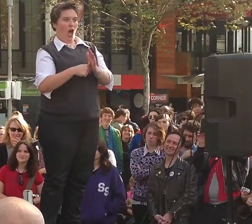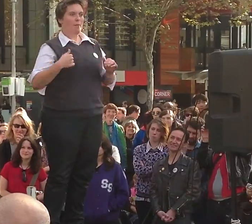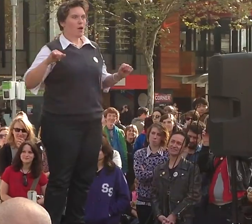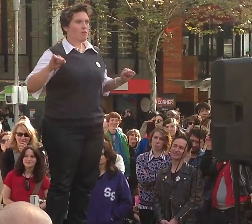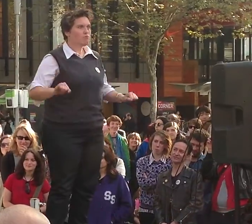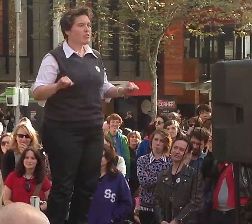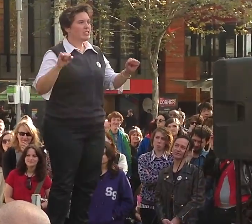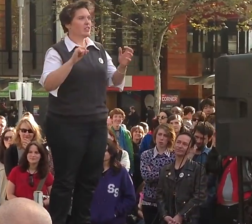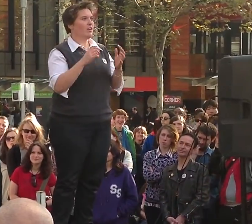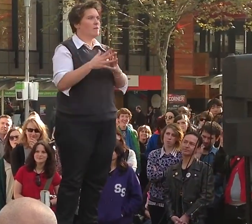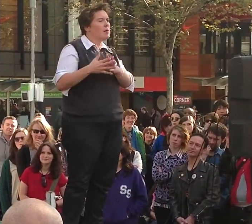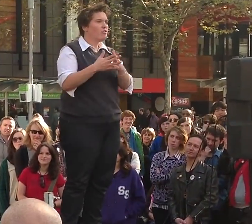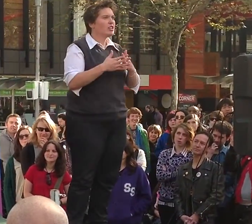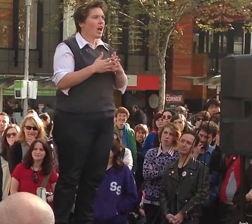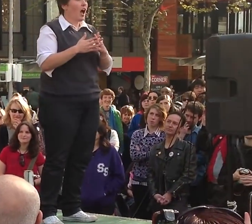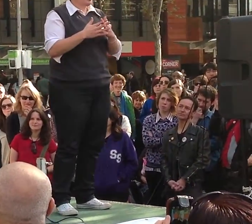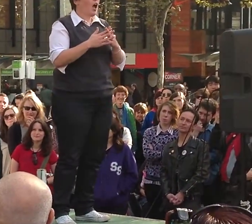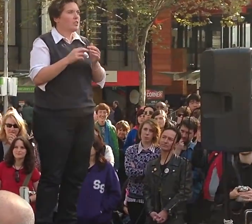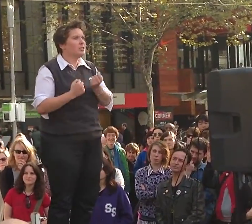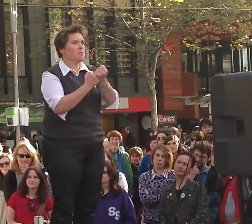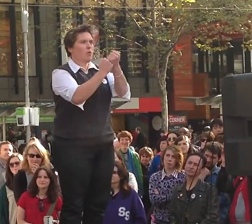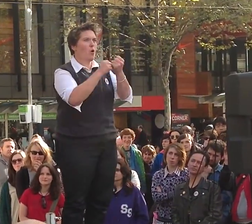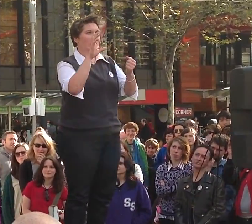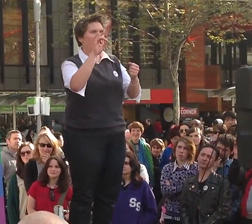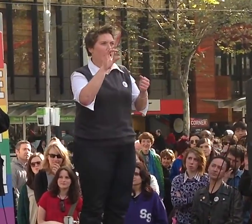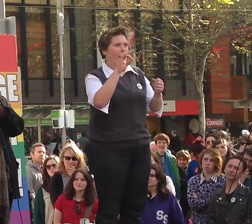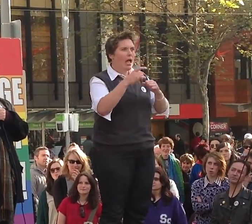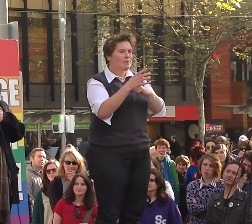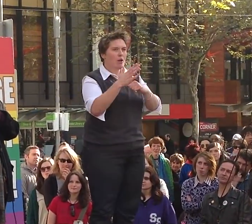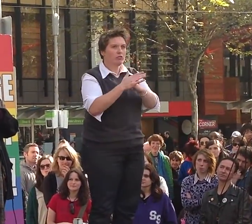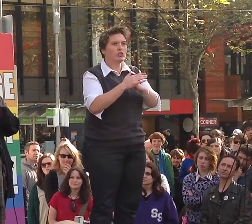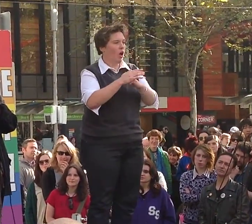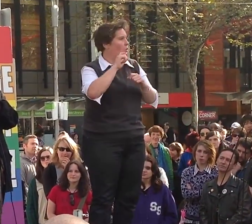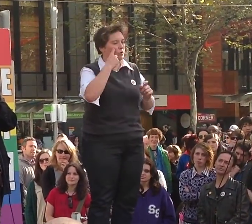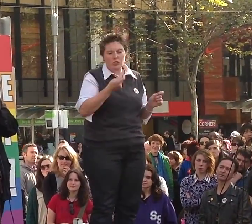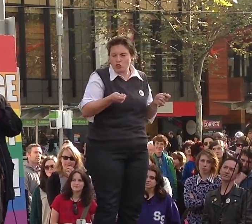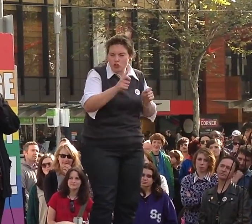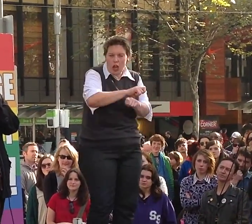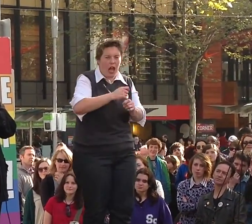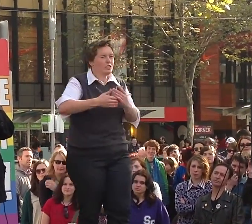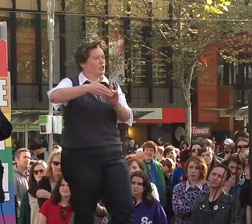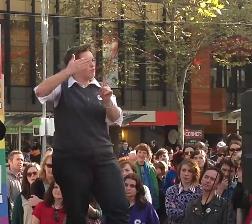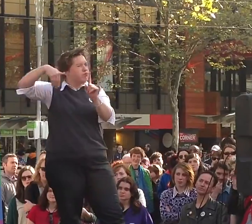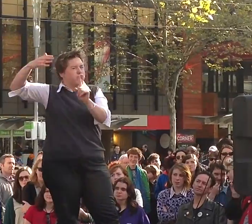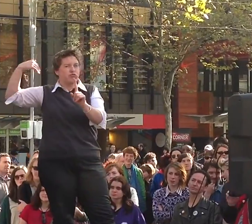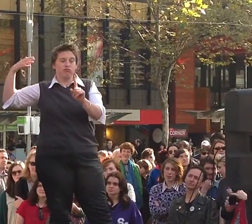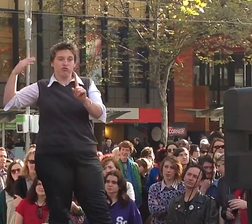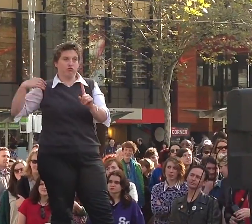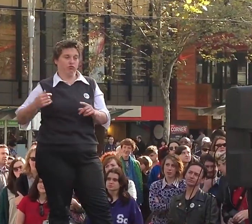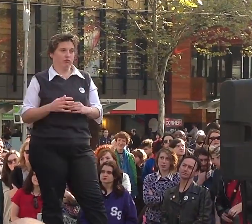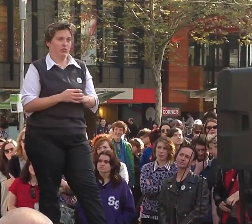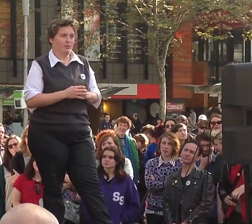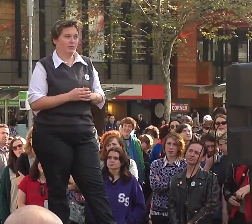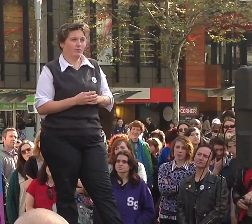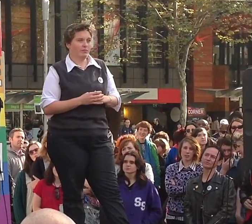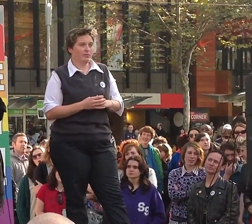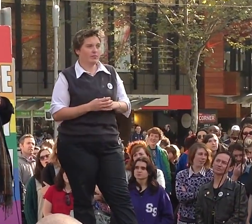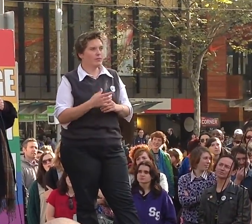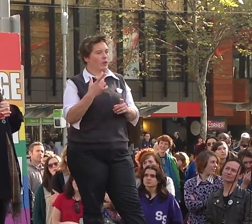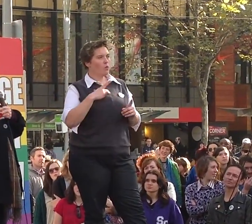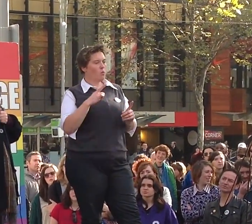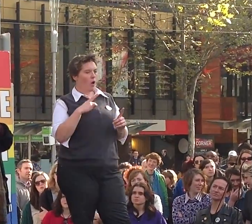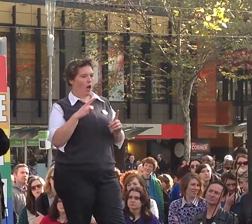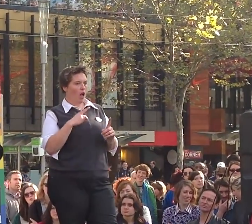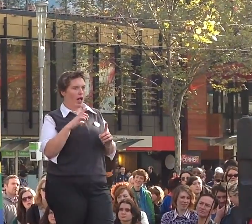United States coming out in favour of gay marriage, it would have changed my life, absolutely. Now, people wonder why does